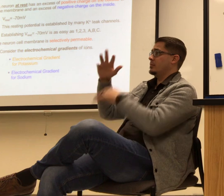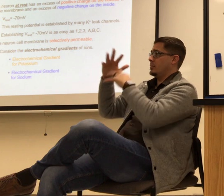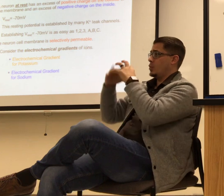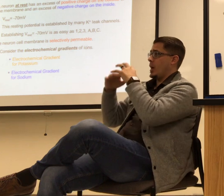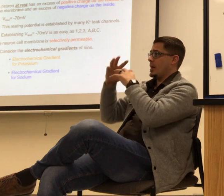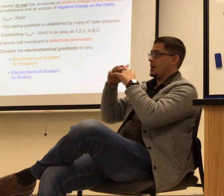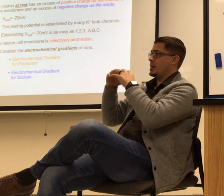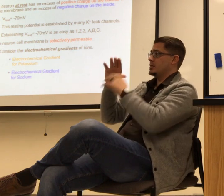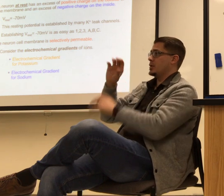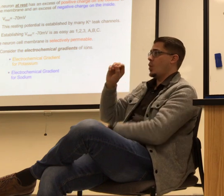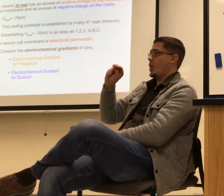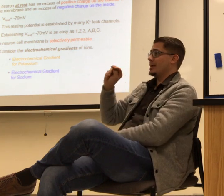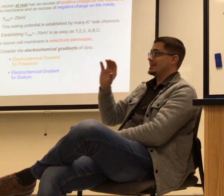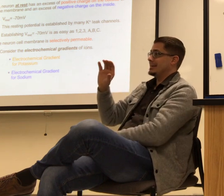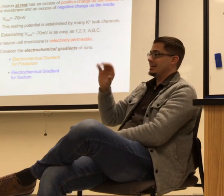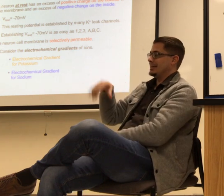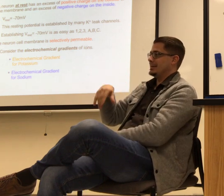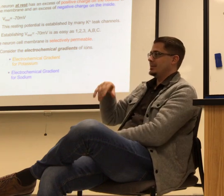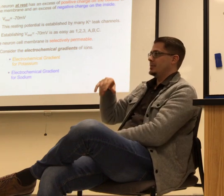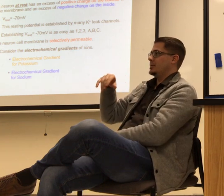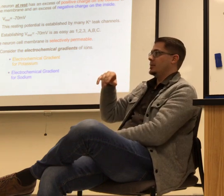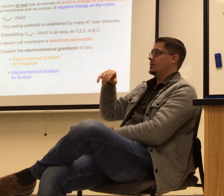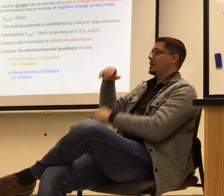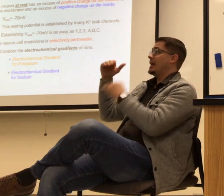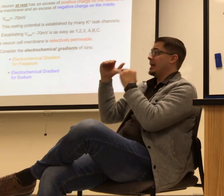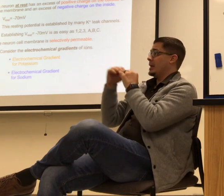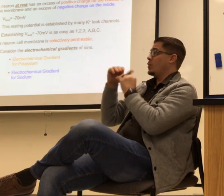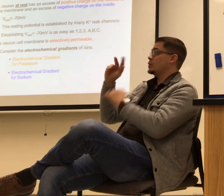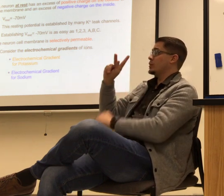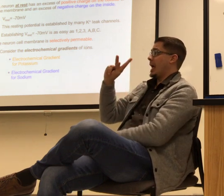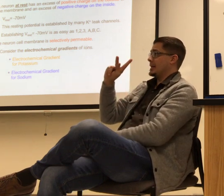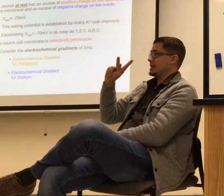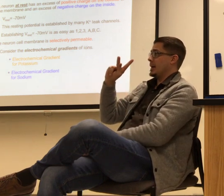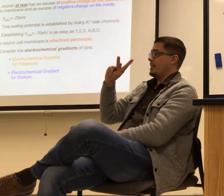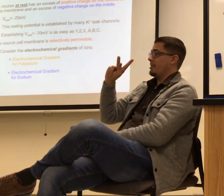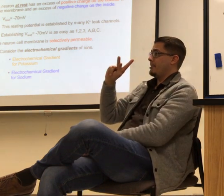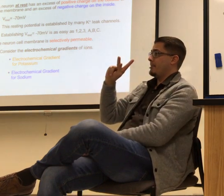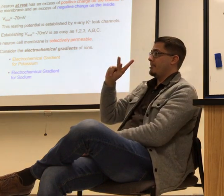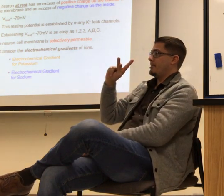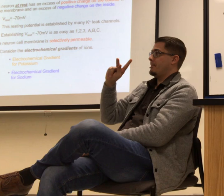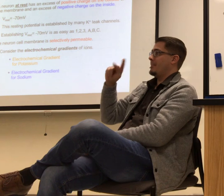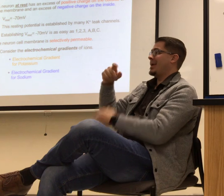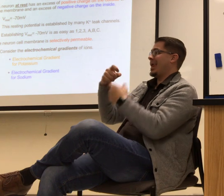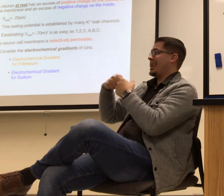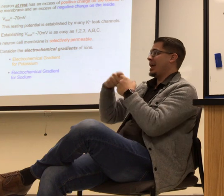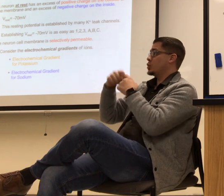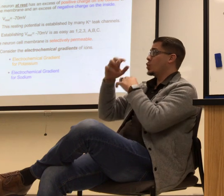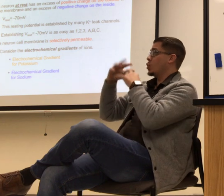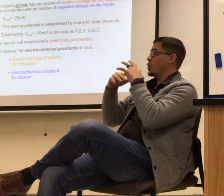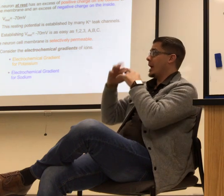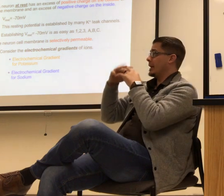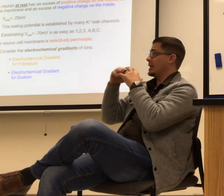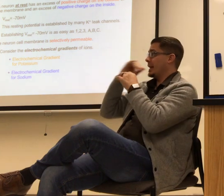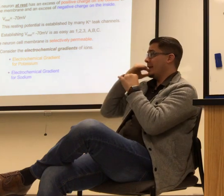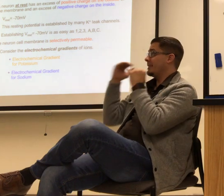gradient, CONC, equals potassium's electrical gradient,